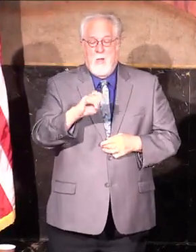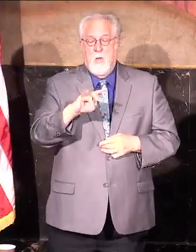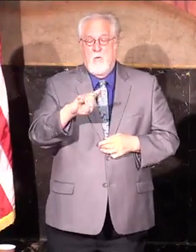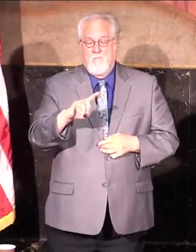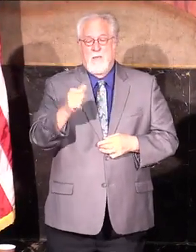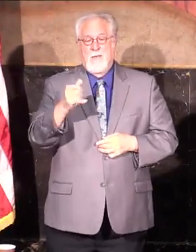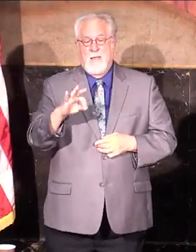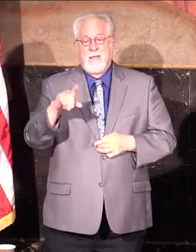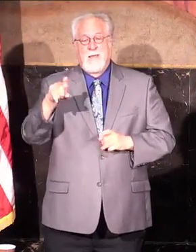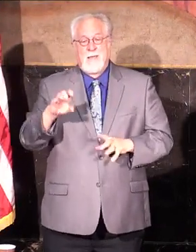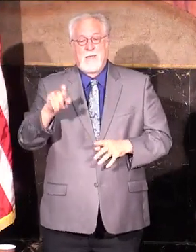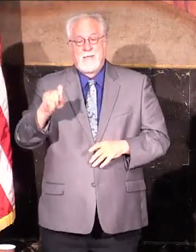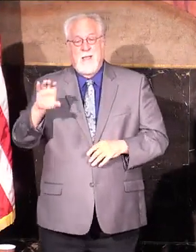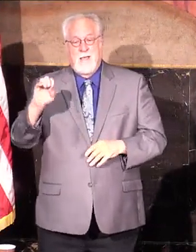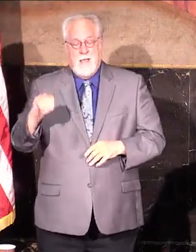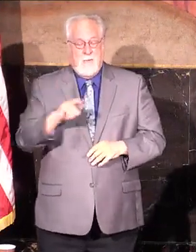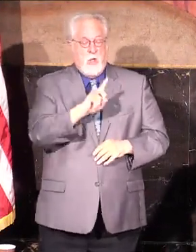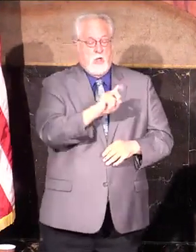doineedacovid19test.com.